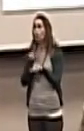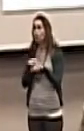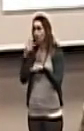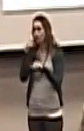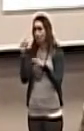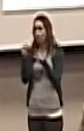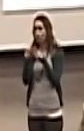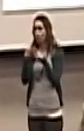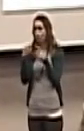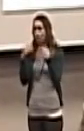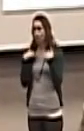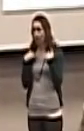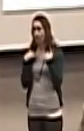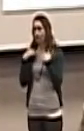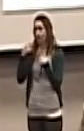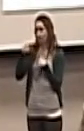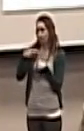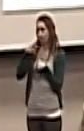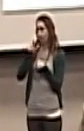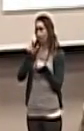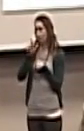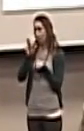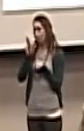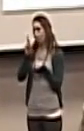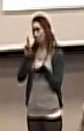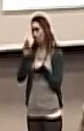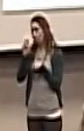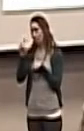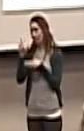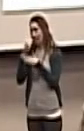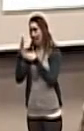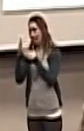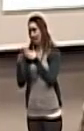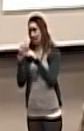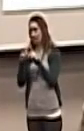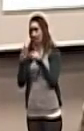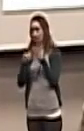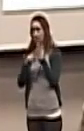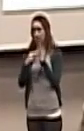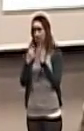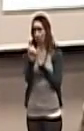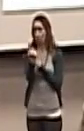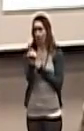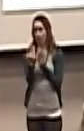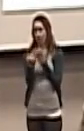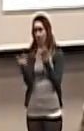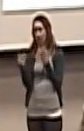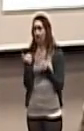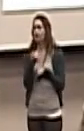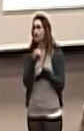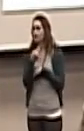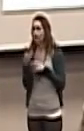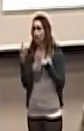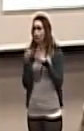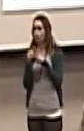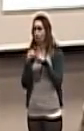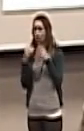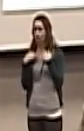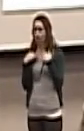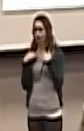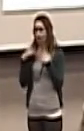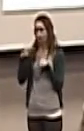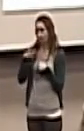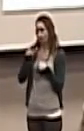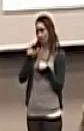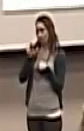words to have a plural ending, but a singular connotation. Matter of fact, there are several words that have a plural ending that